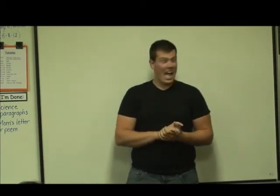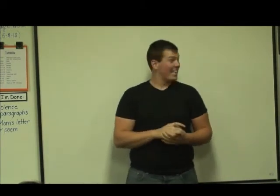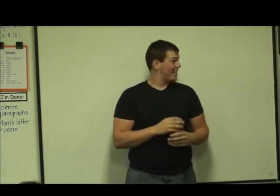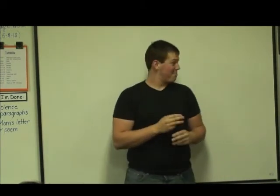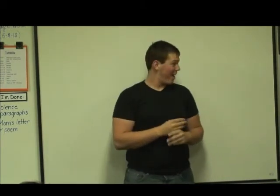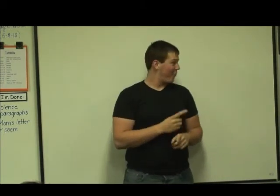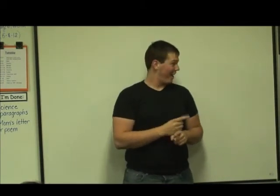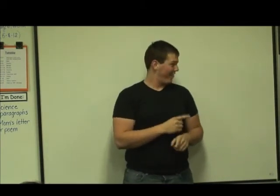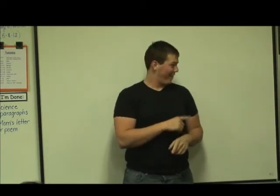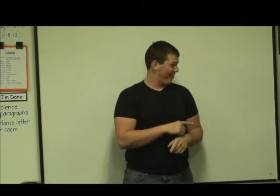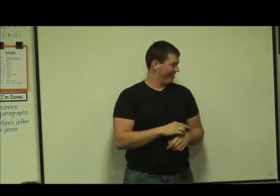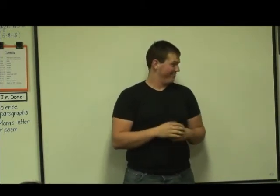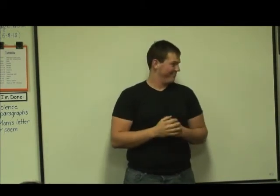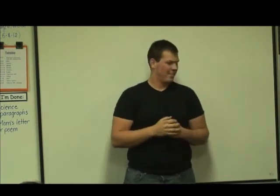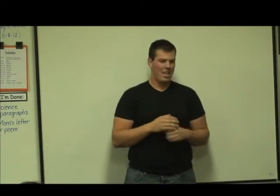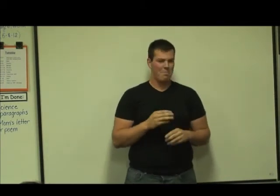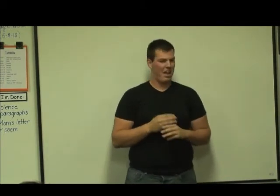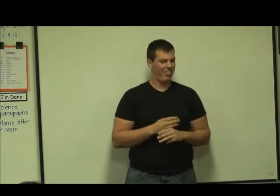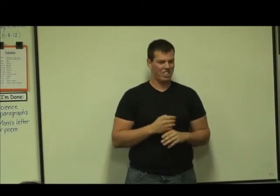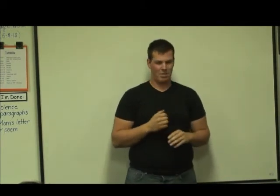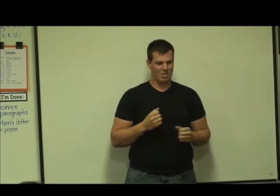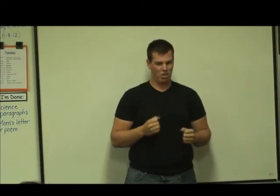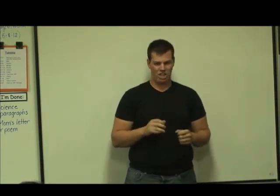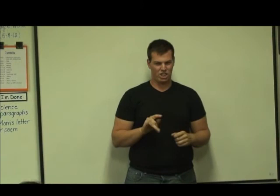I did math right that way. Math is not my target too.